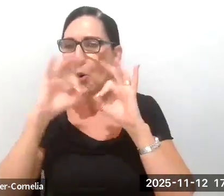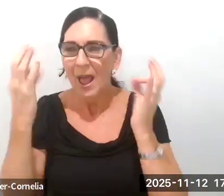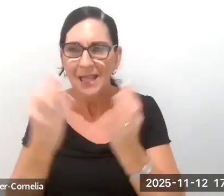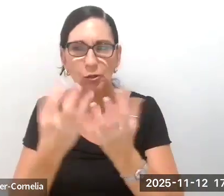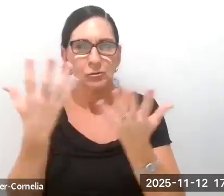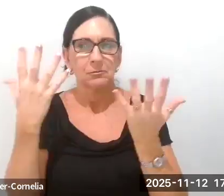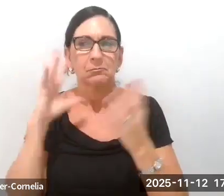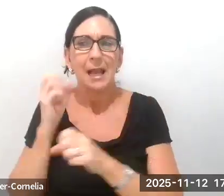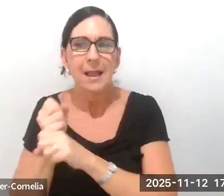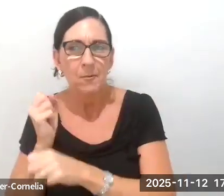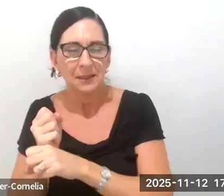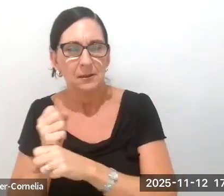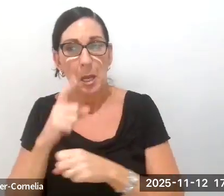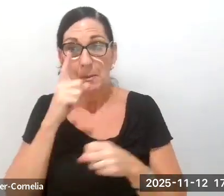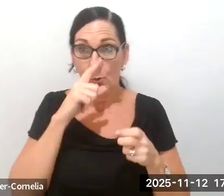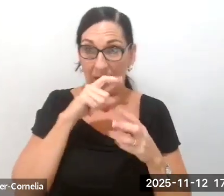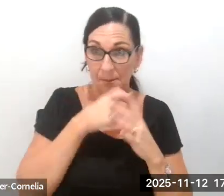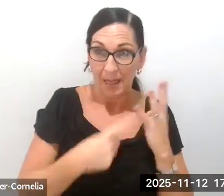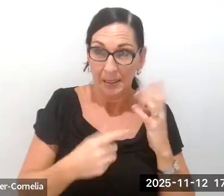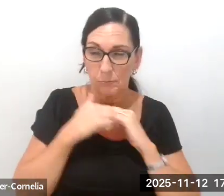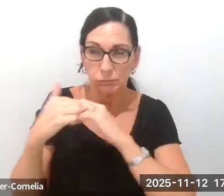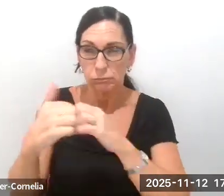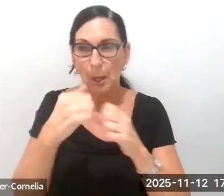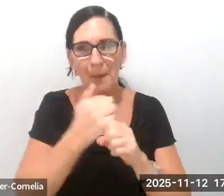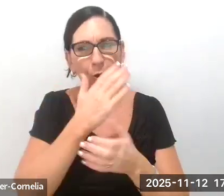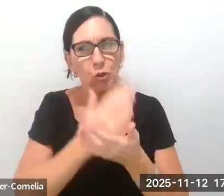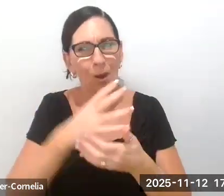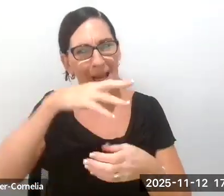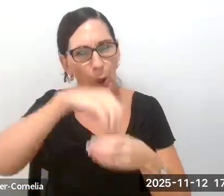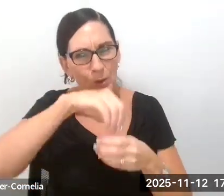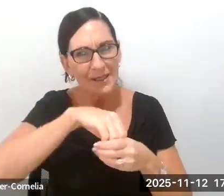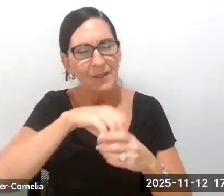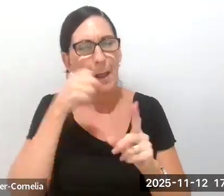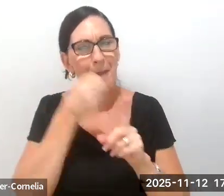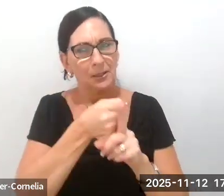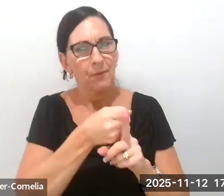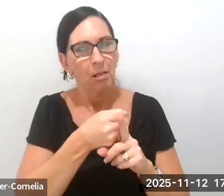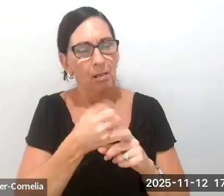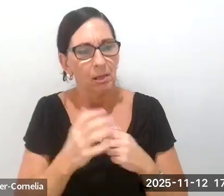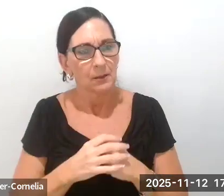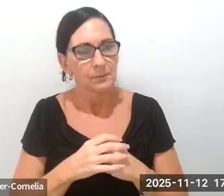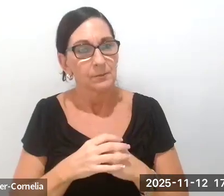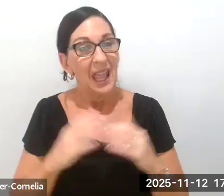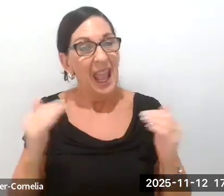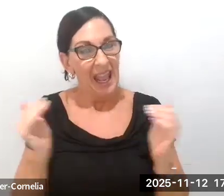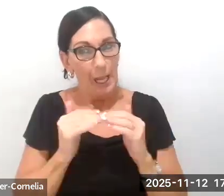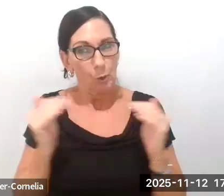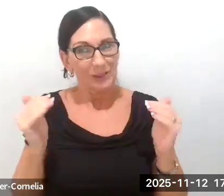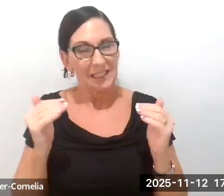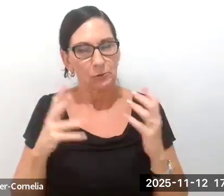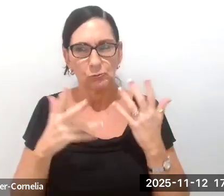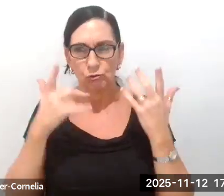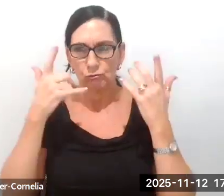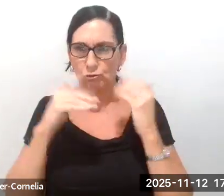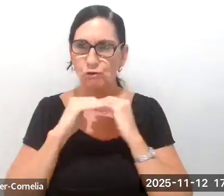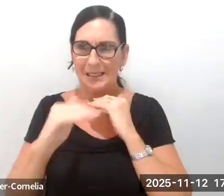government, people with disability to ensure the work is both inclusive and impactful. Equity and justice. Our